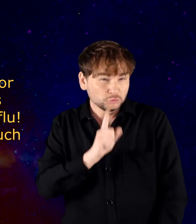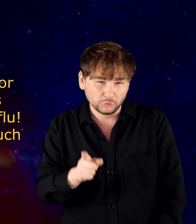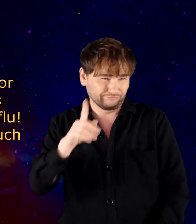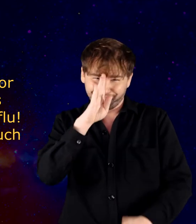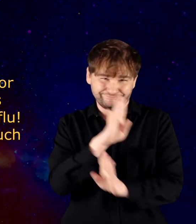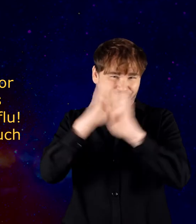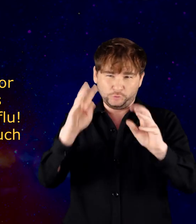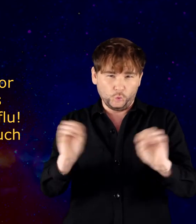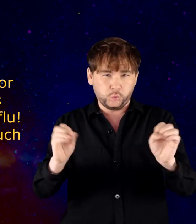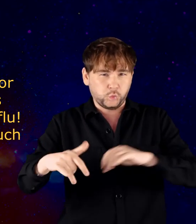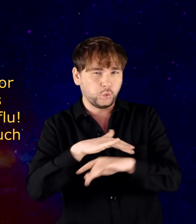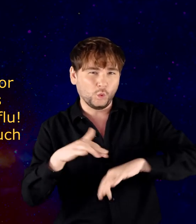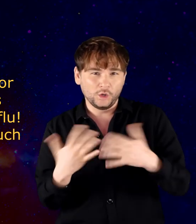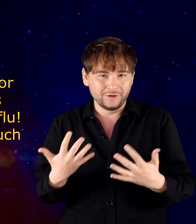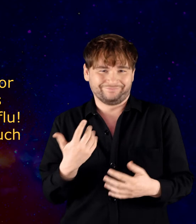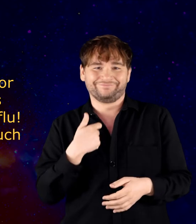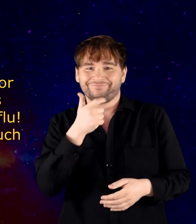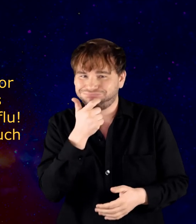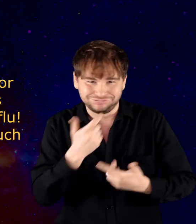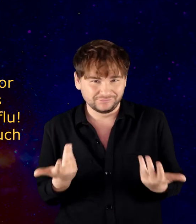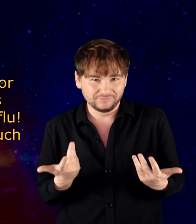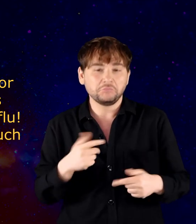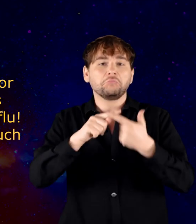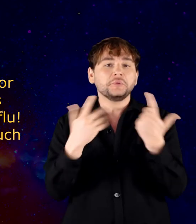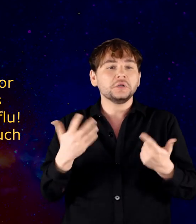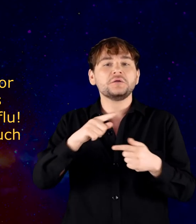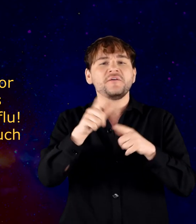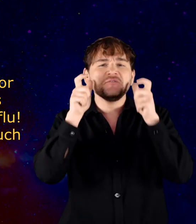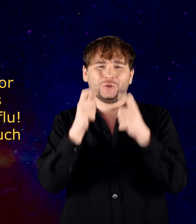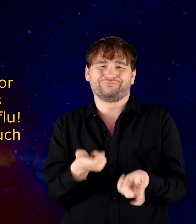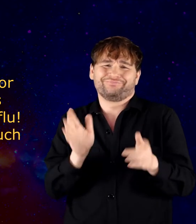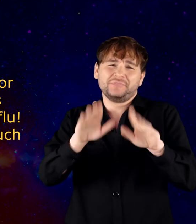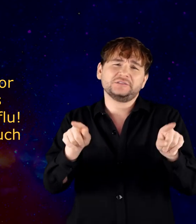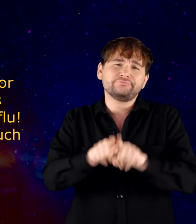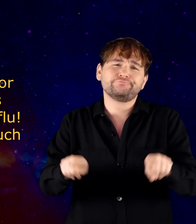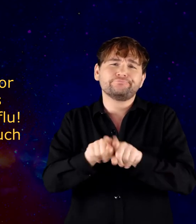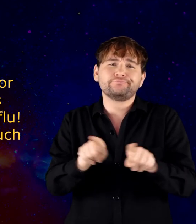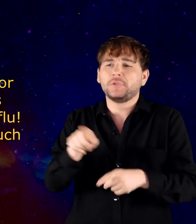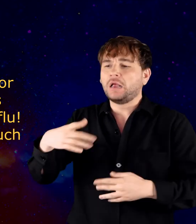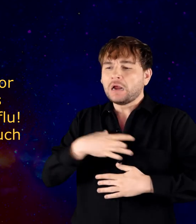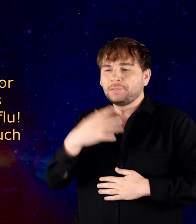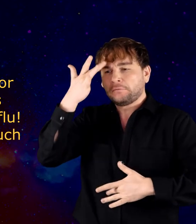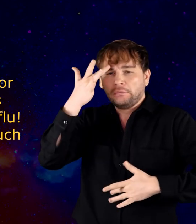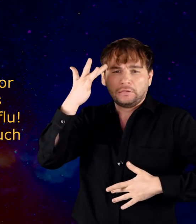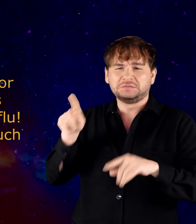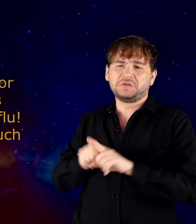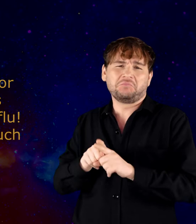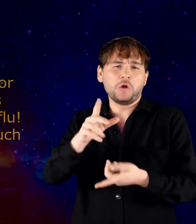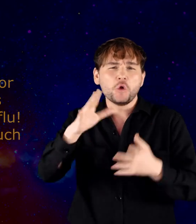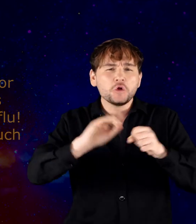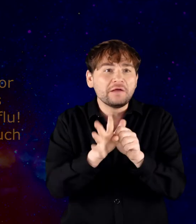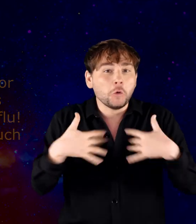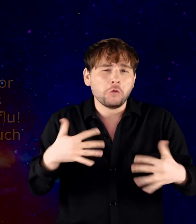not exist at all, for example. Or others claim that it is just as harmless as the seasonal flu. How do you